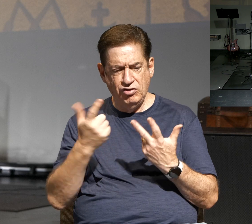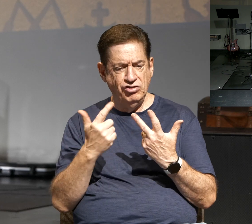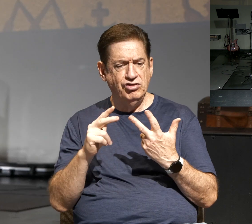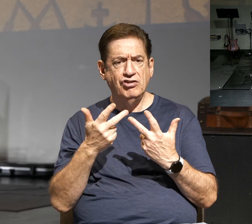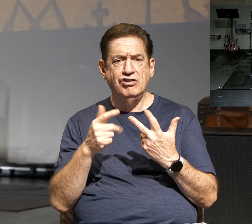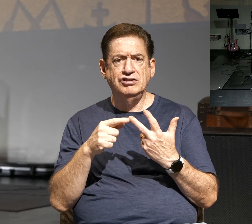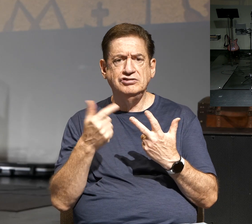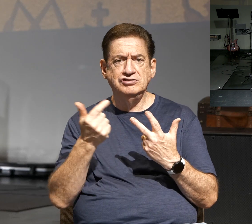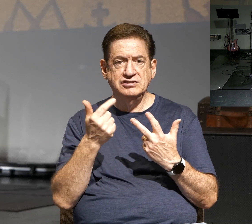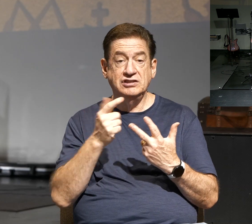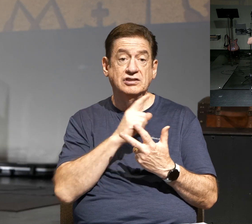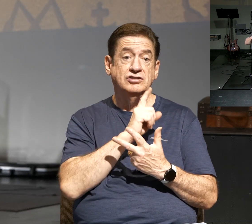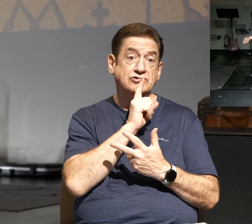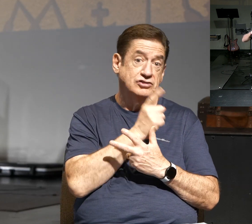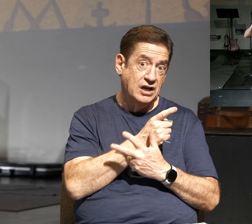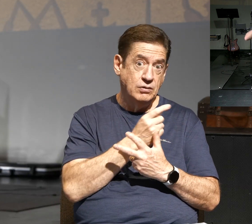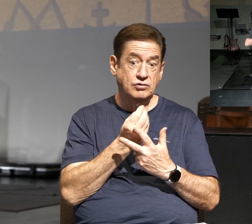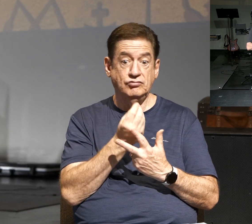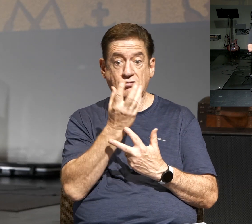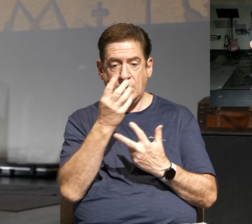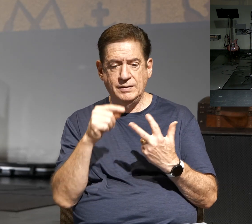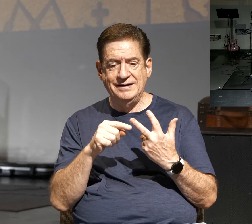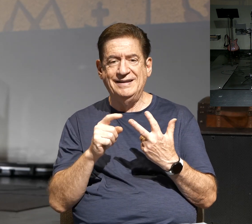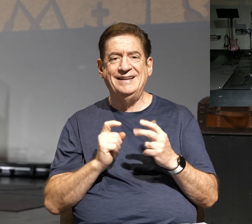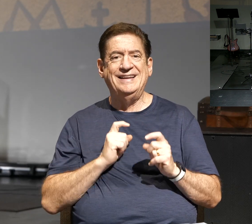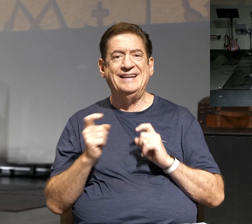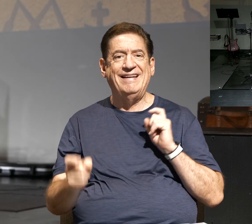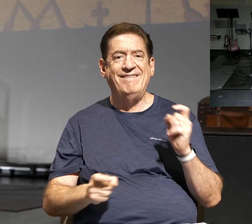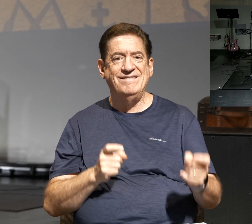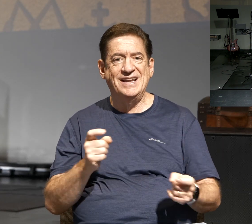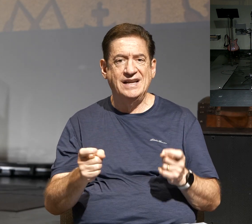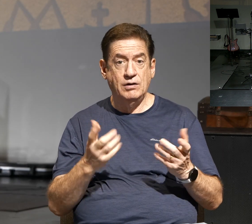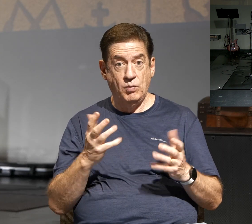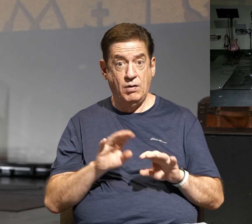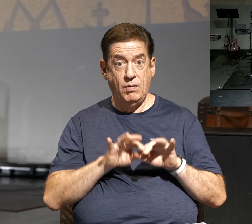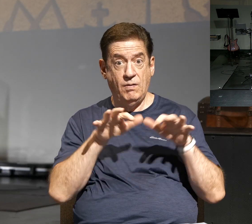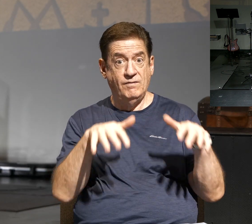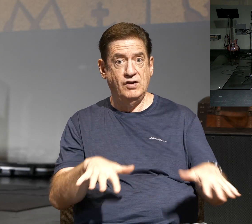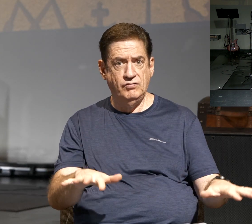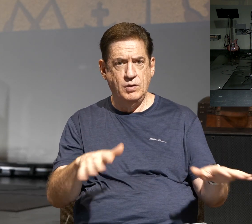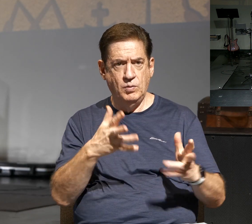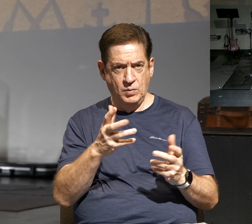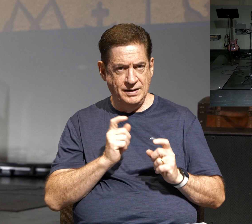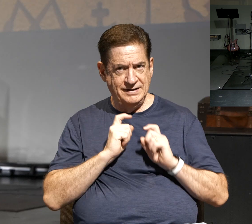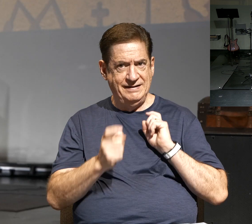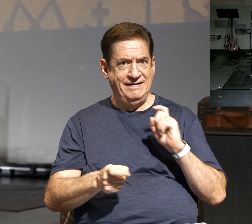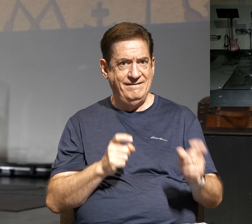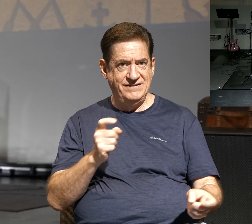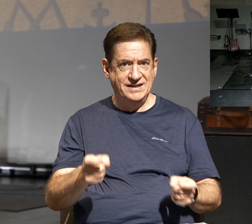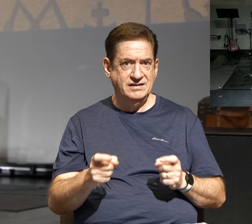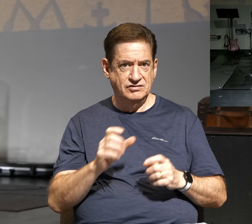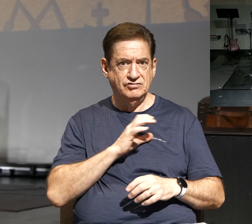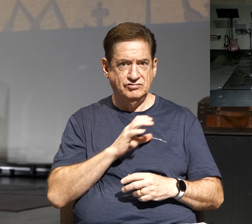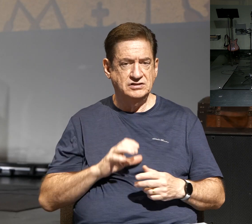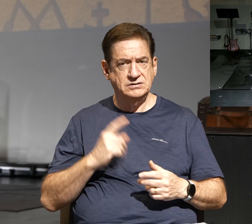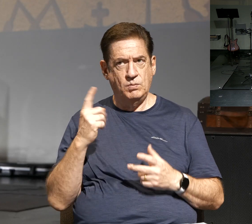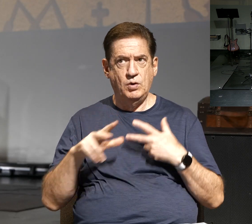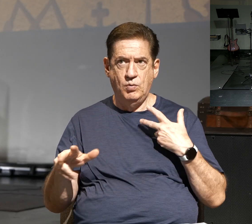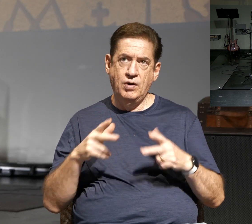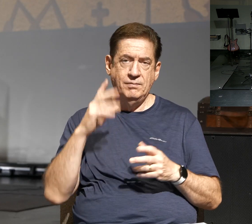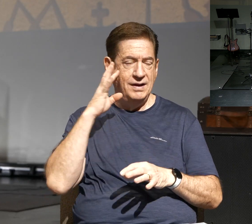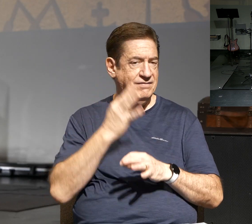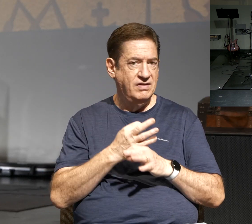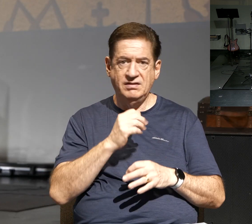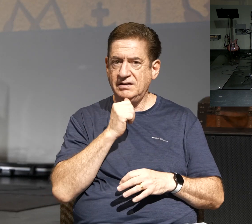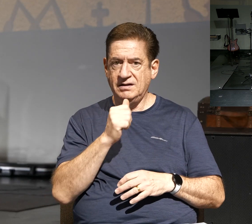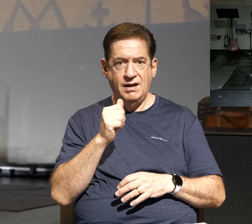got genuine growing, giving. Yeah. So you want that to be an overflow in your life. You want to be a giving Christian. This is someone who's walking by faith